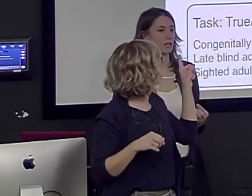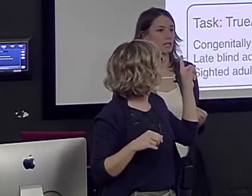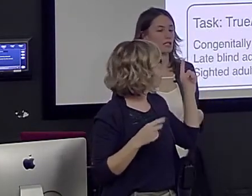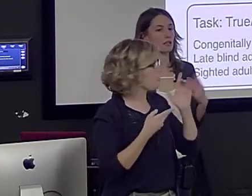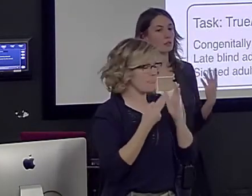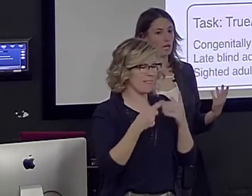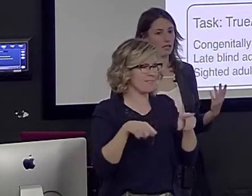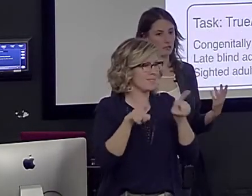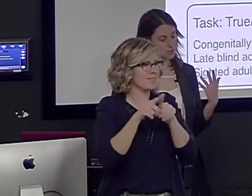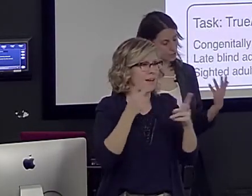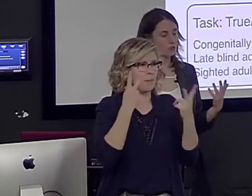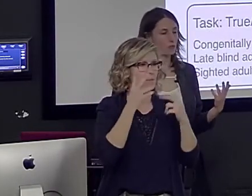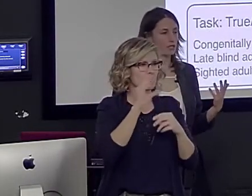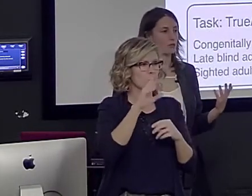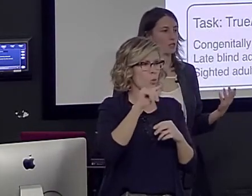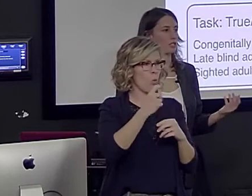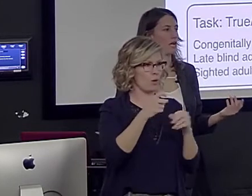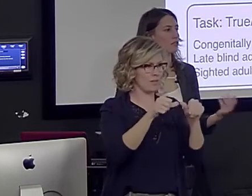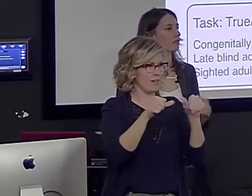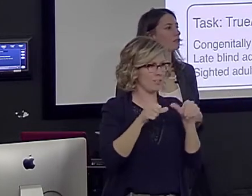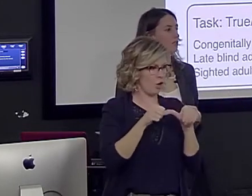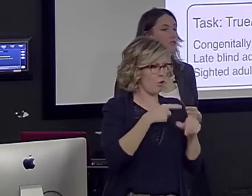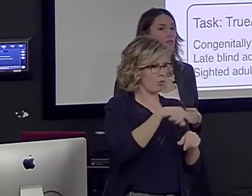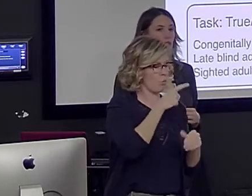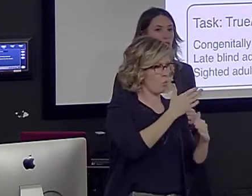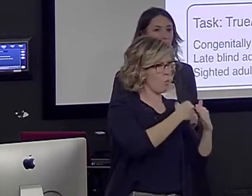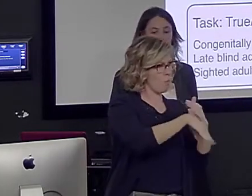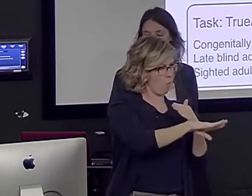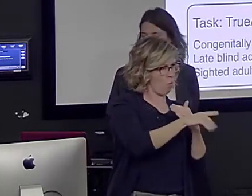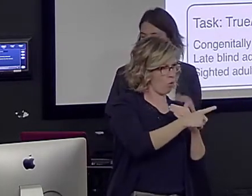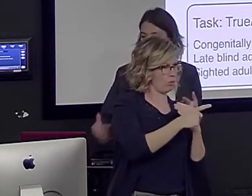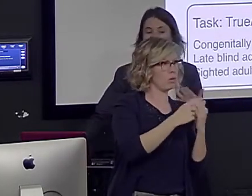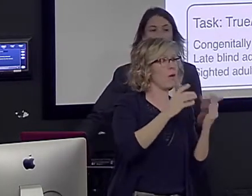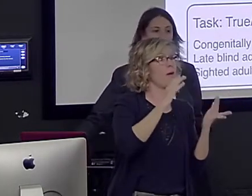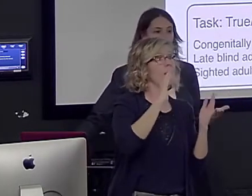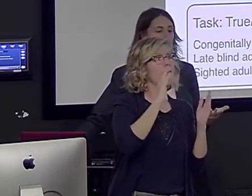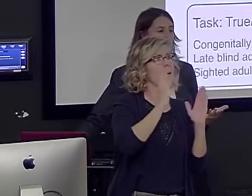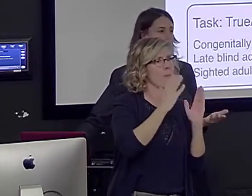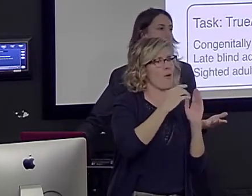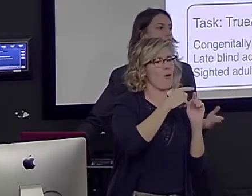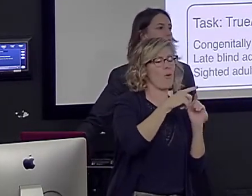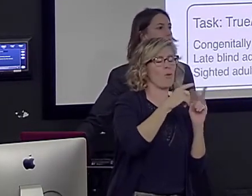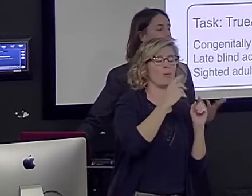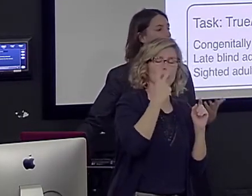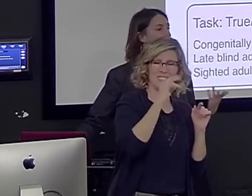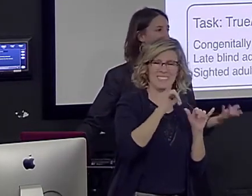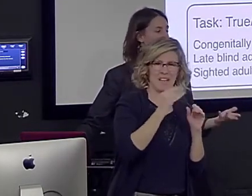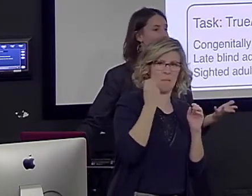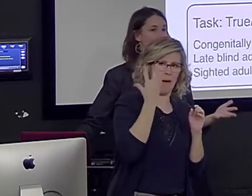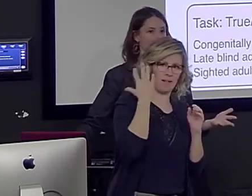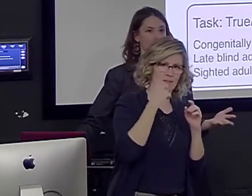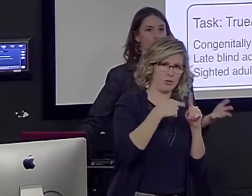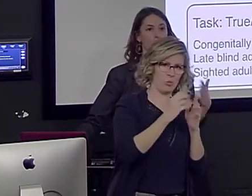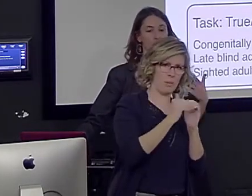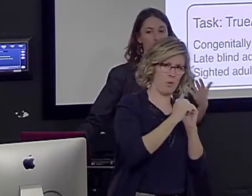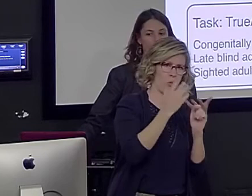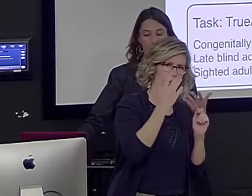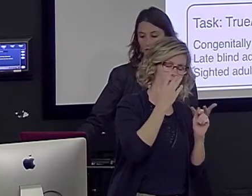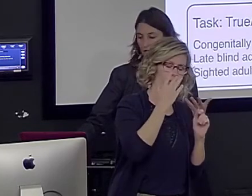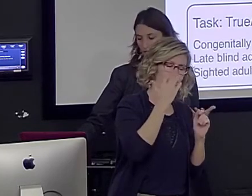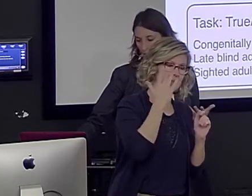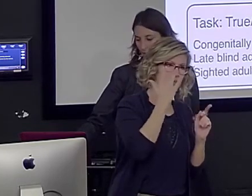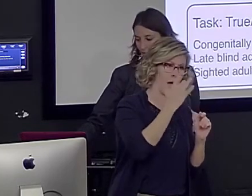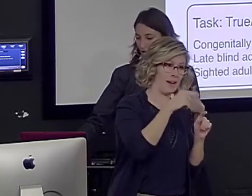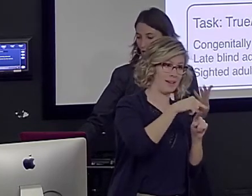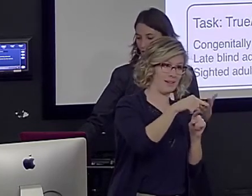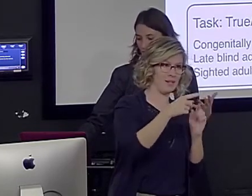cortex areas that the congenitally blind subjects activate relative to the sighted. So this begins to suggest that there are sensitive period effects for